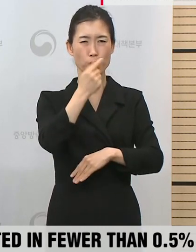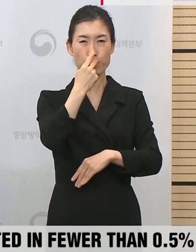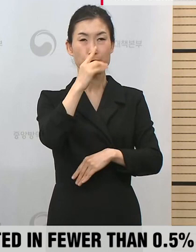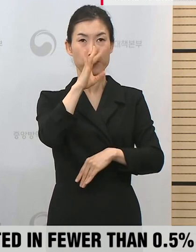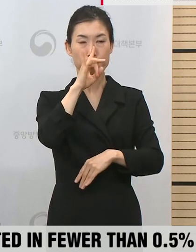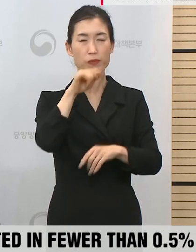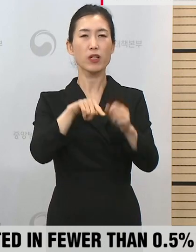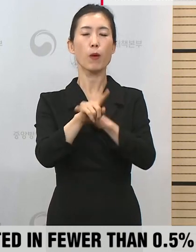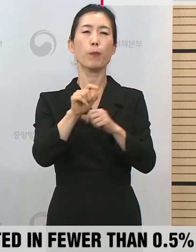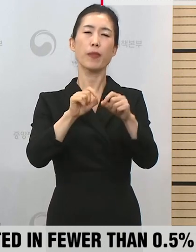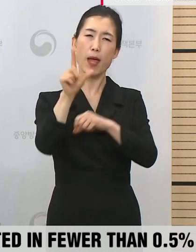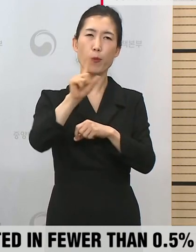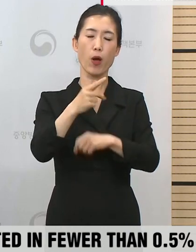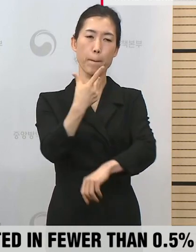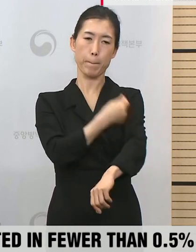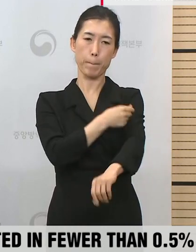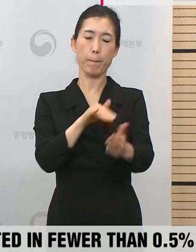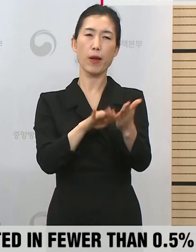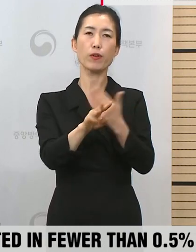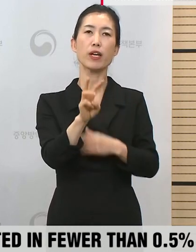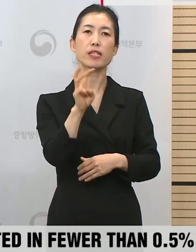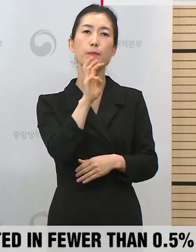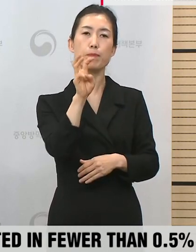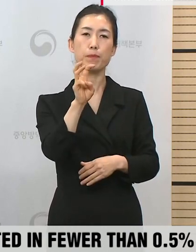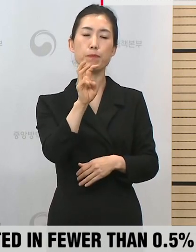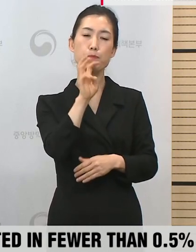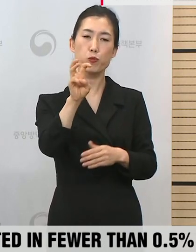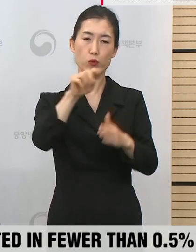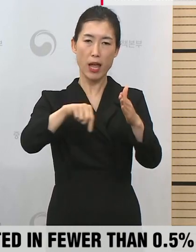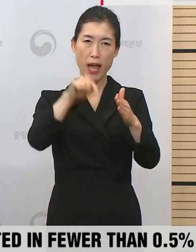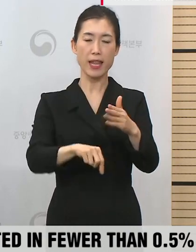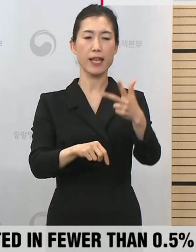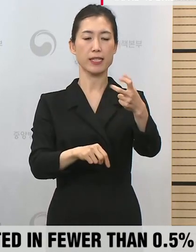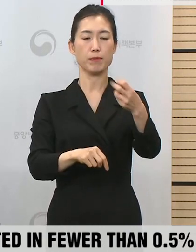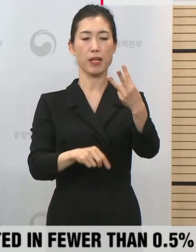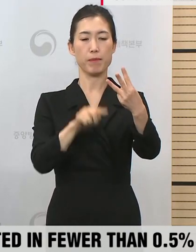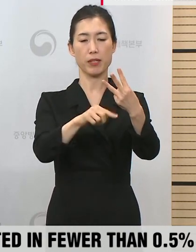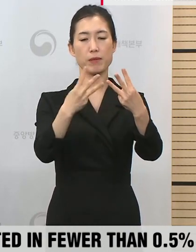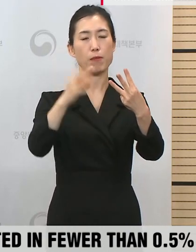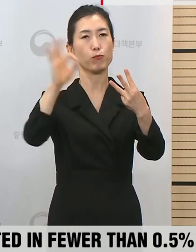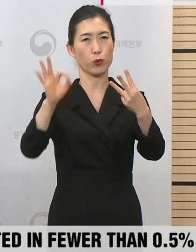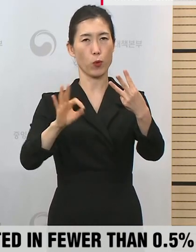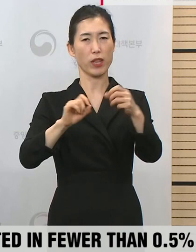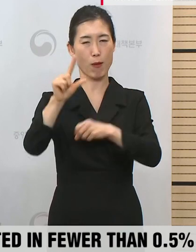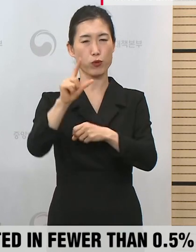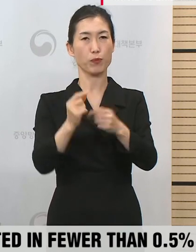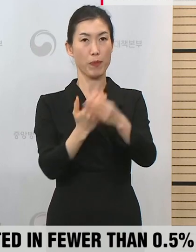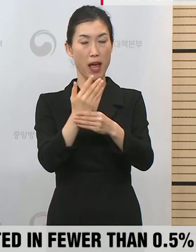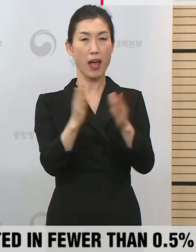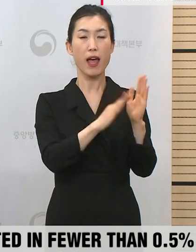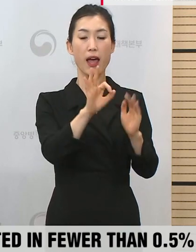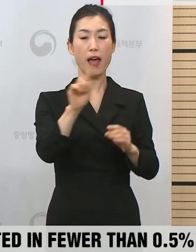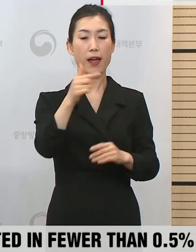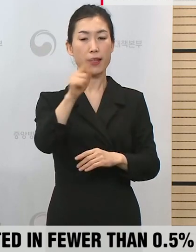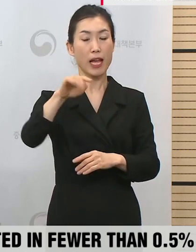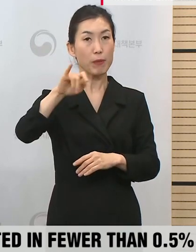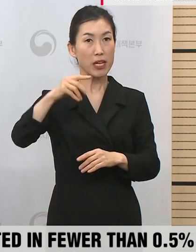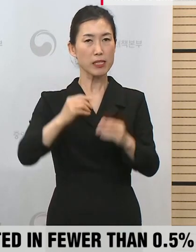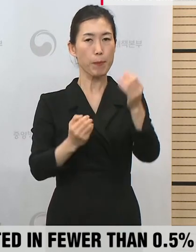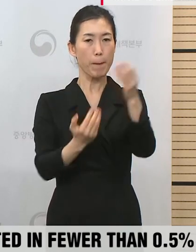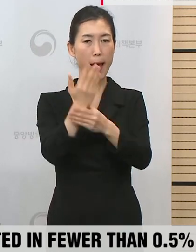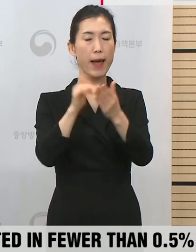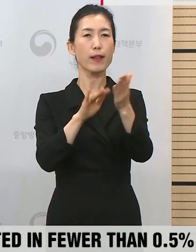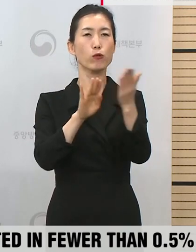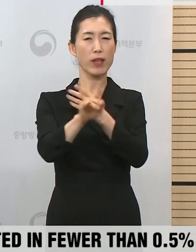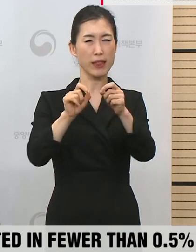for the anaphylaxis, they occurred within 30 minutes after inoculation. So about 73.7% were